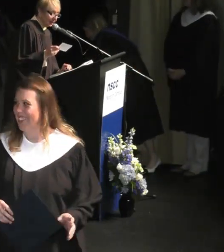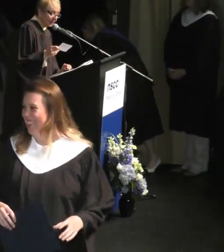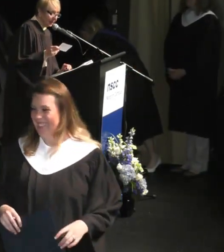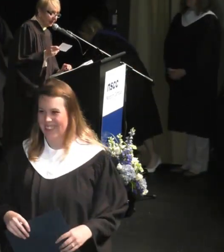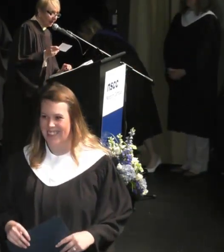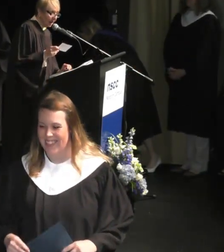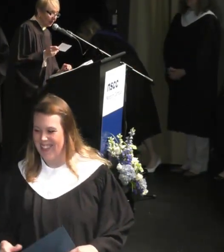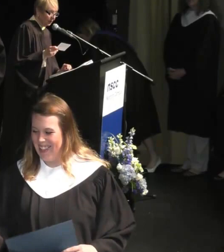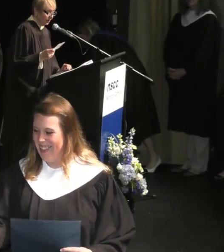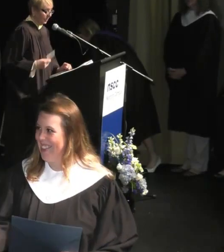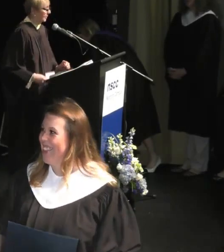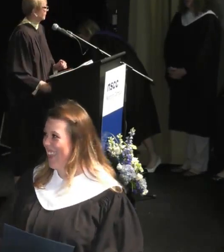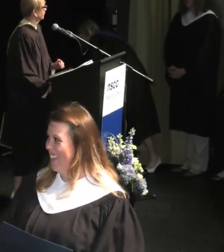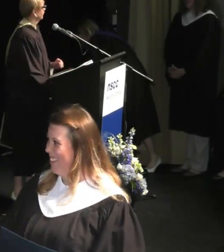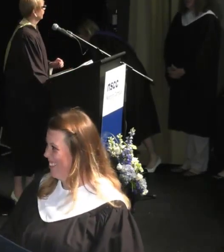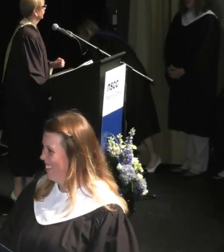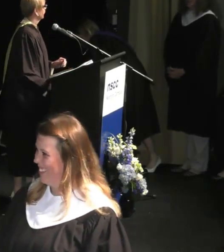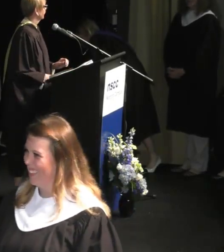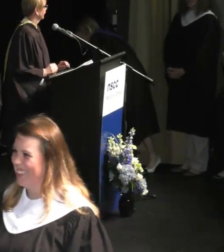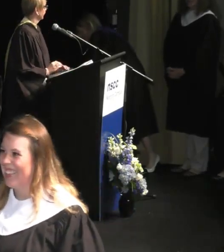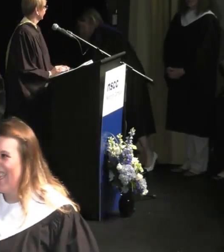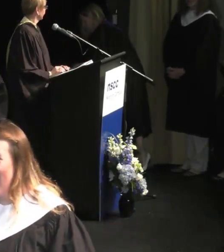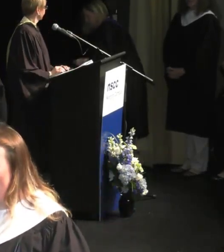Jillian McNeil, honors.